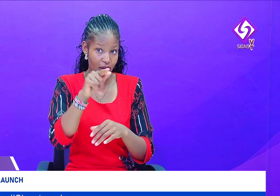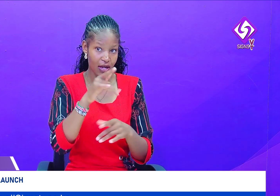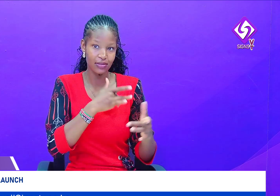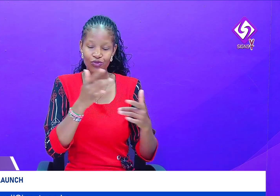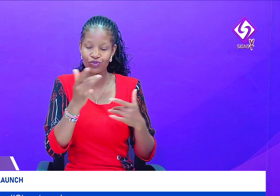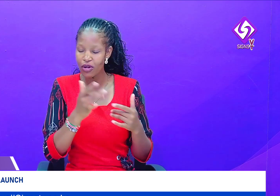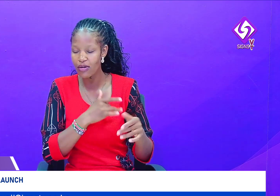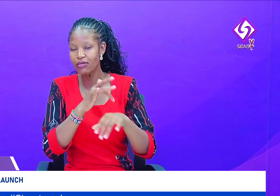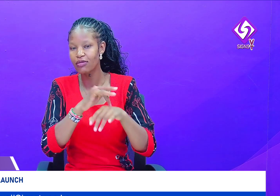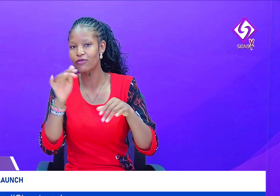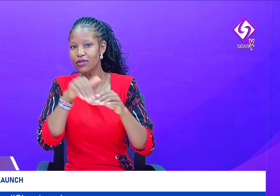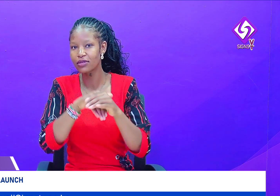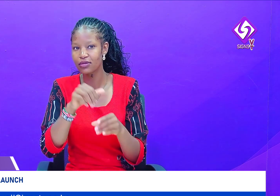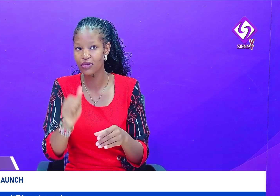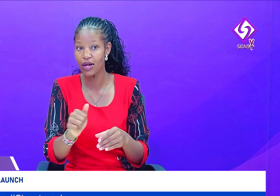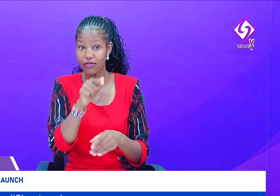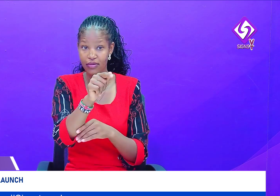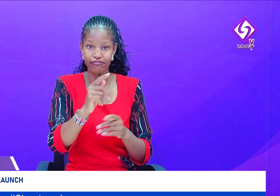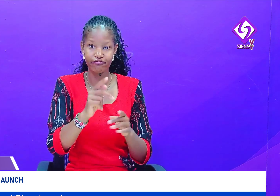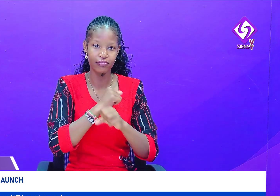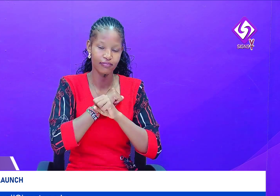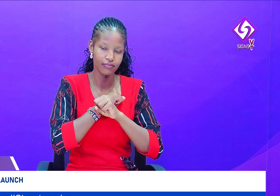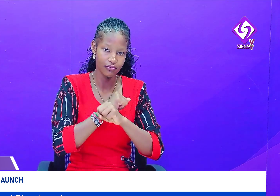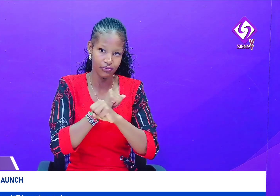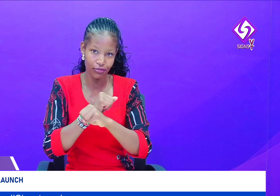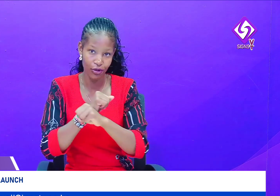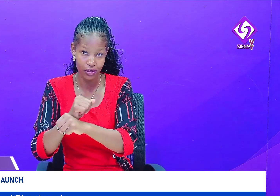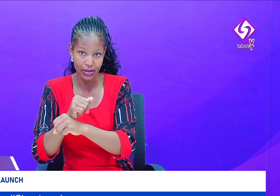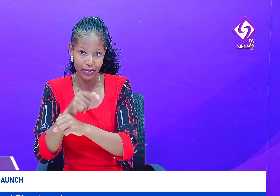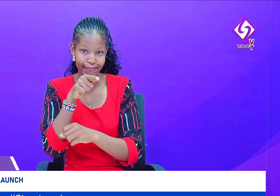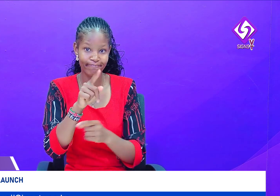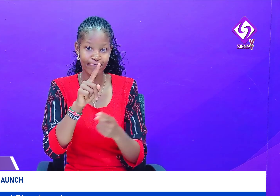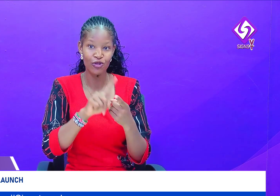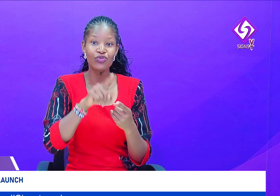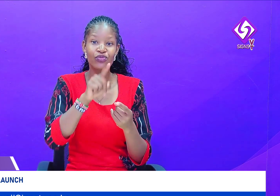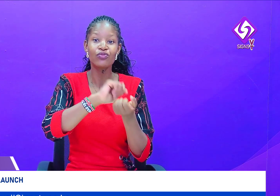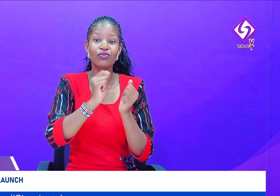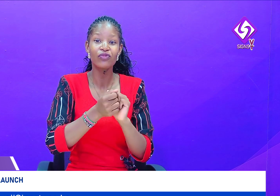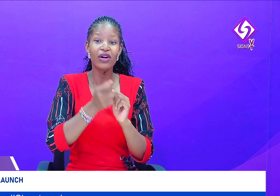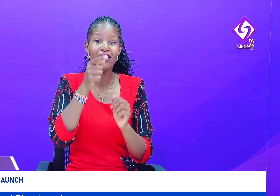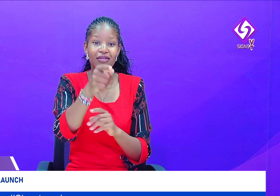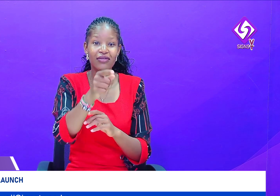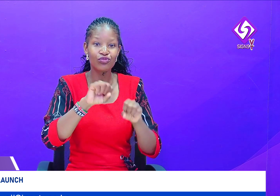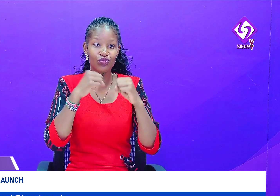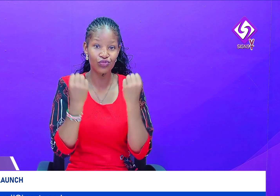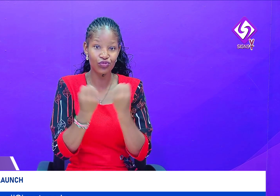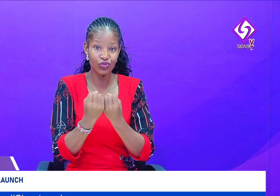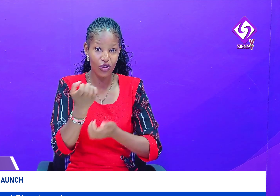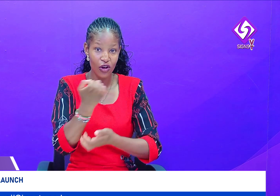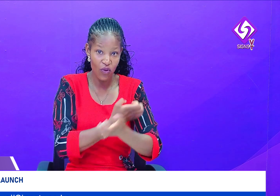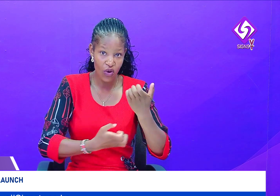concerted effort in protecting the space to embrace the social, economic, and political